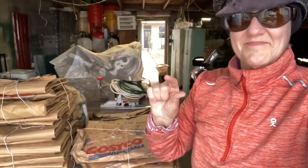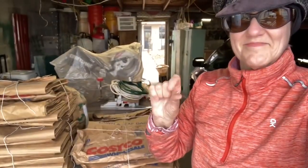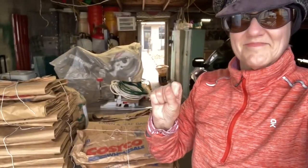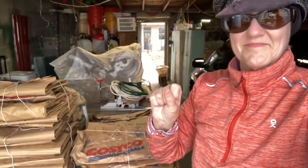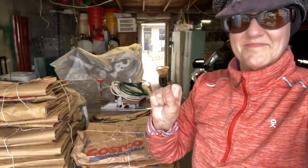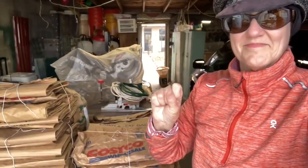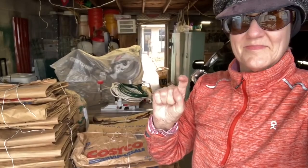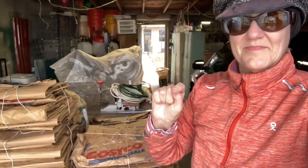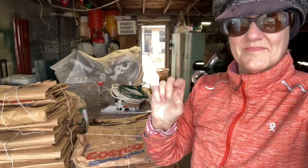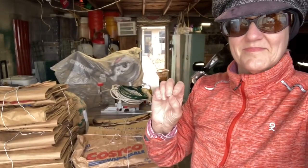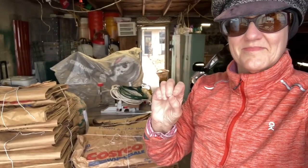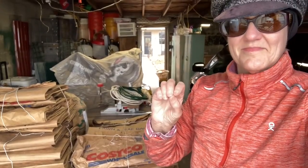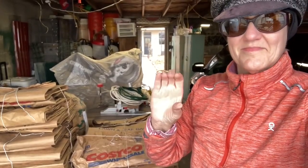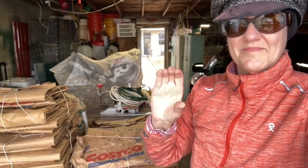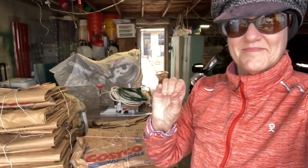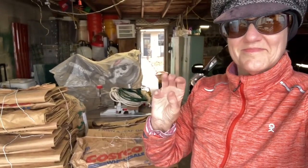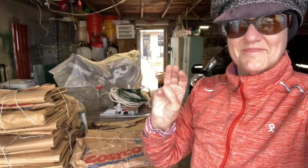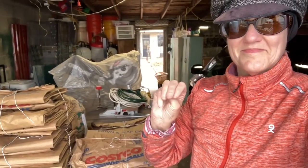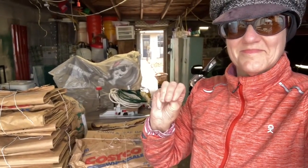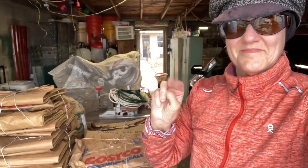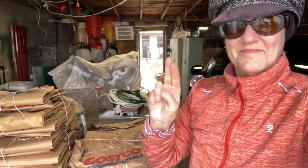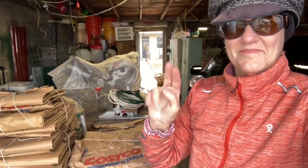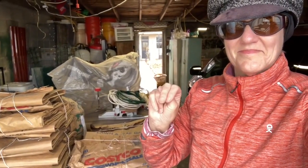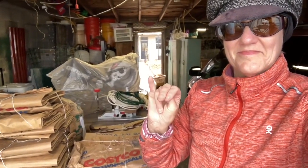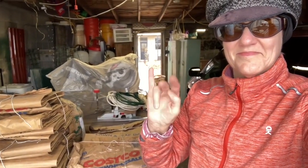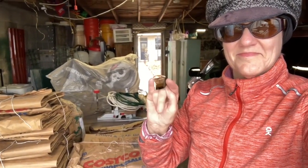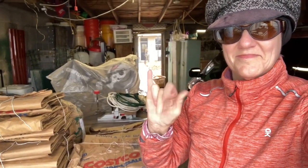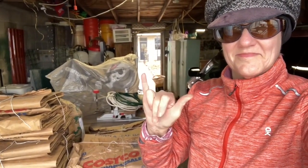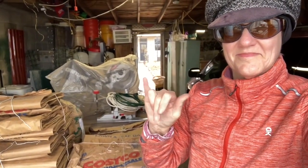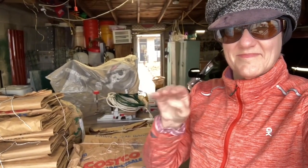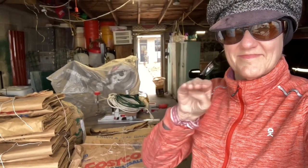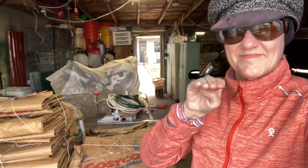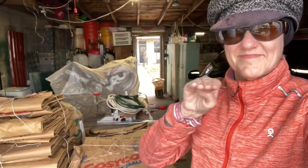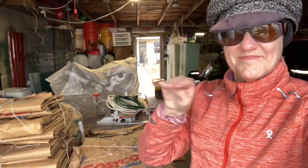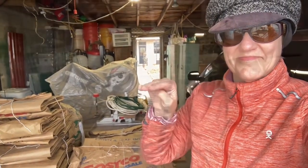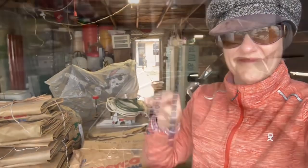And let's put these yard waste bags out on the community shelf.